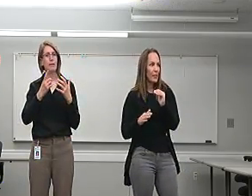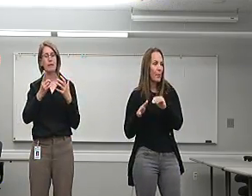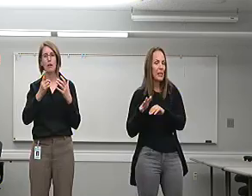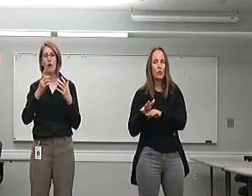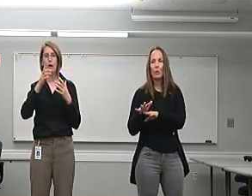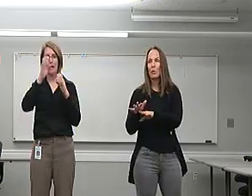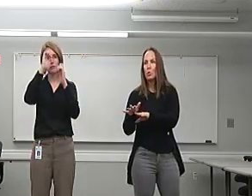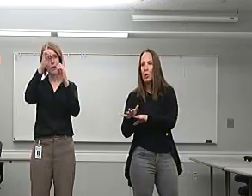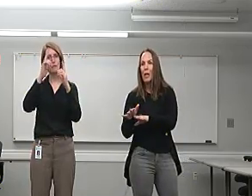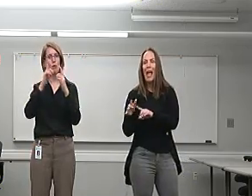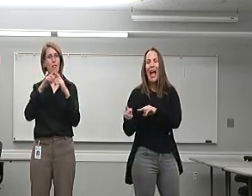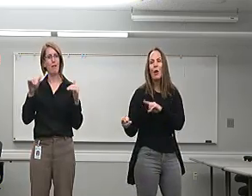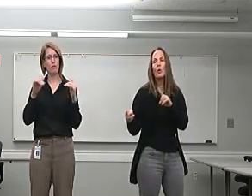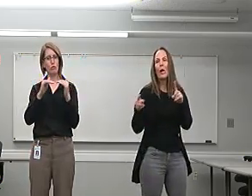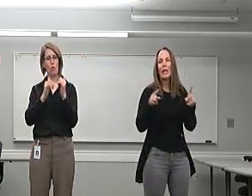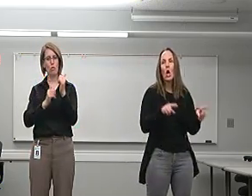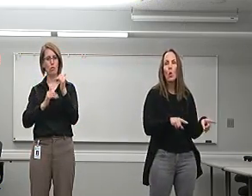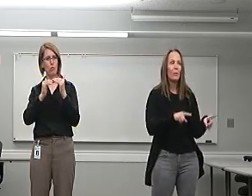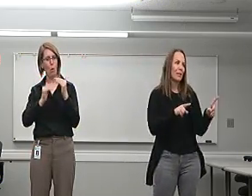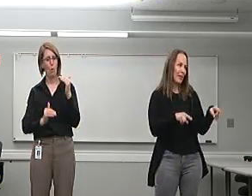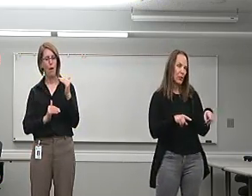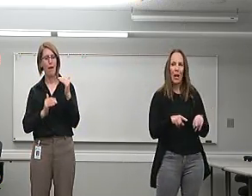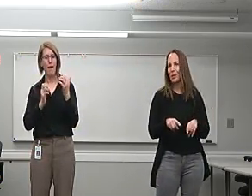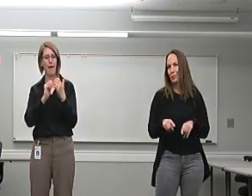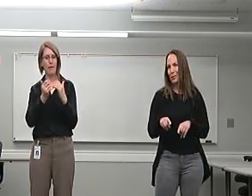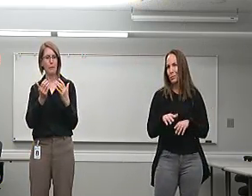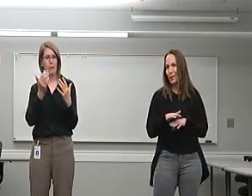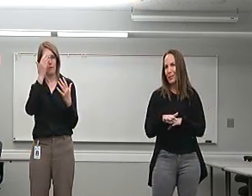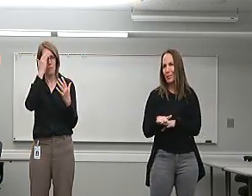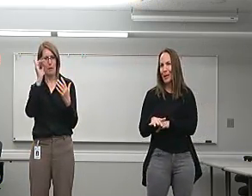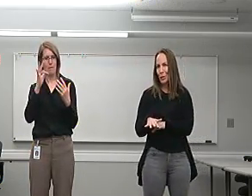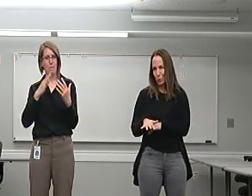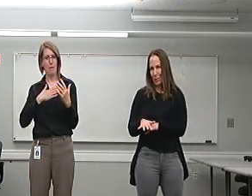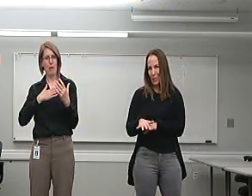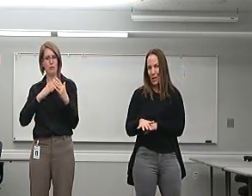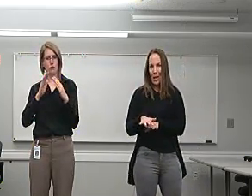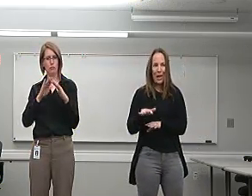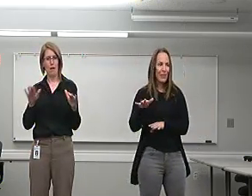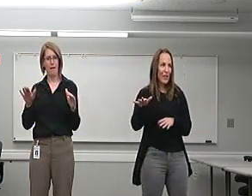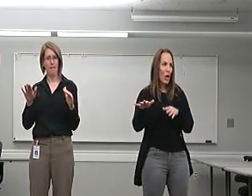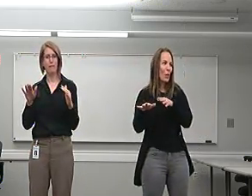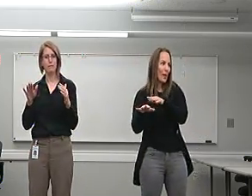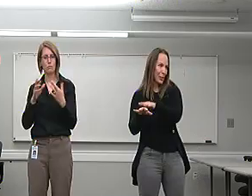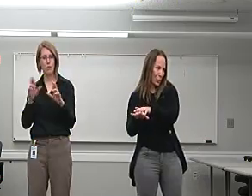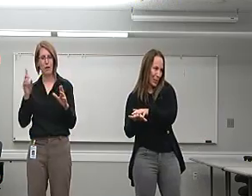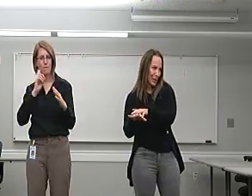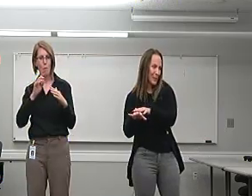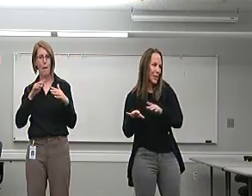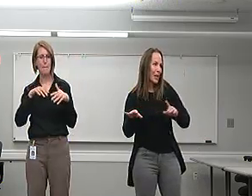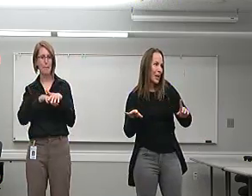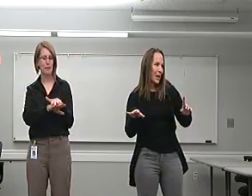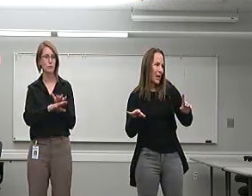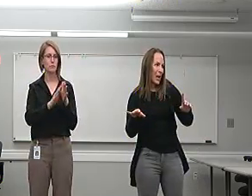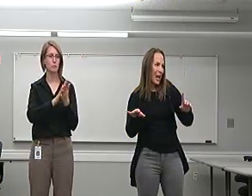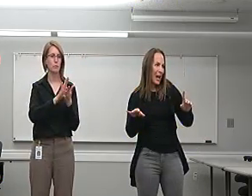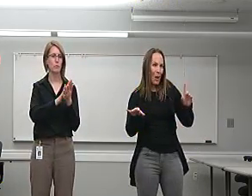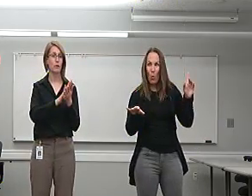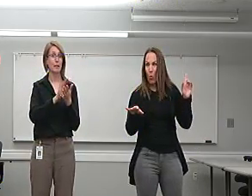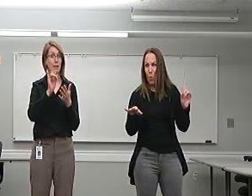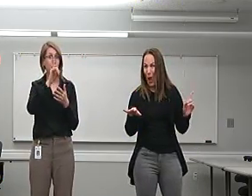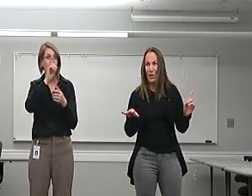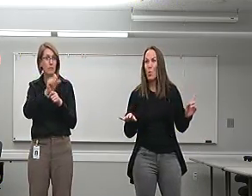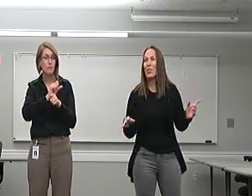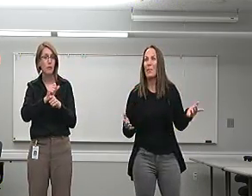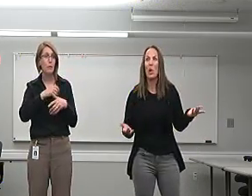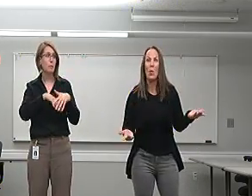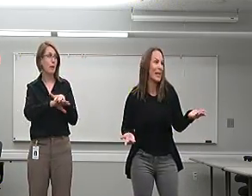school. How do I know when my deaf child is ready to be mainstreamed? And if they are mainstreamed, I don't want them going